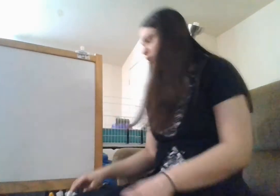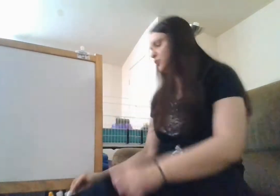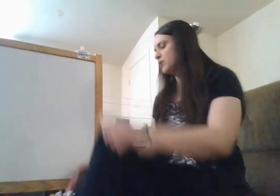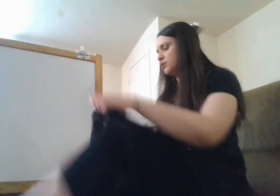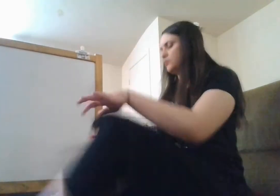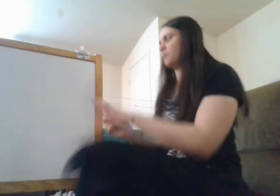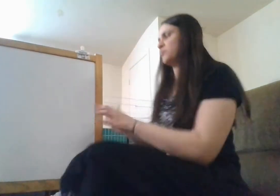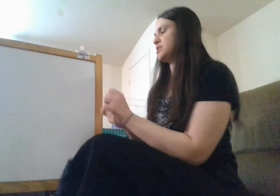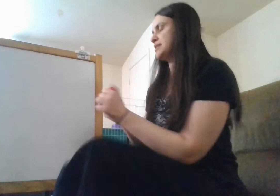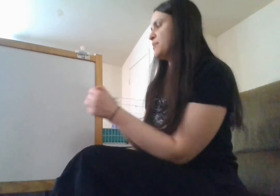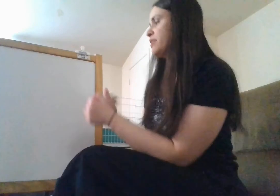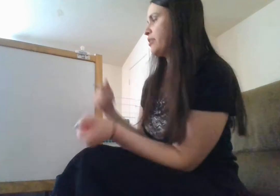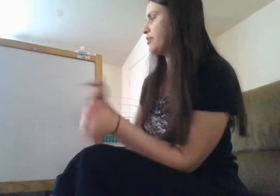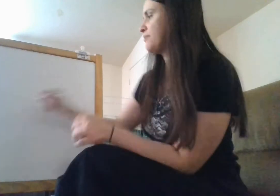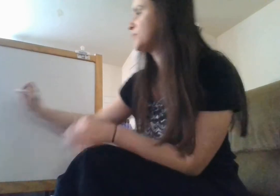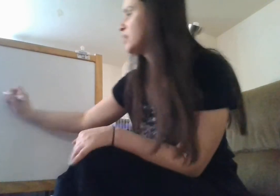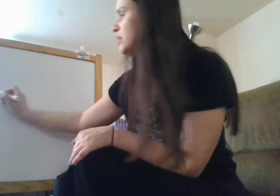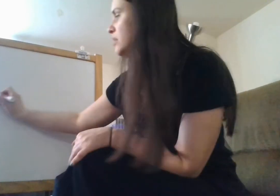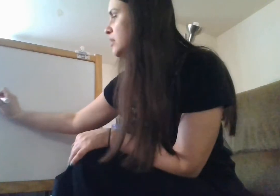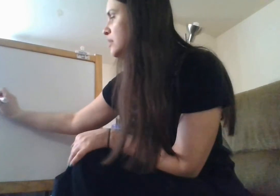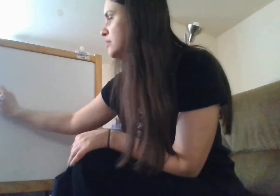two new numbers this month.